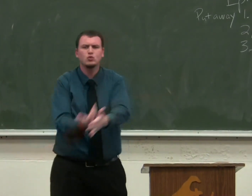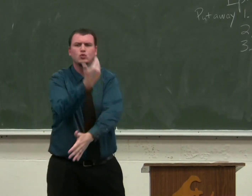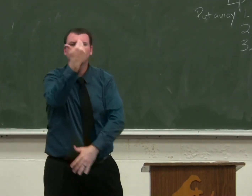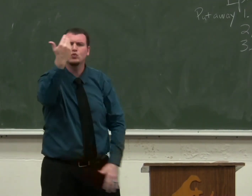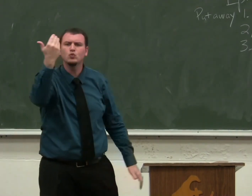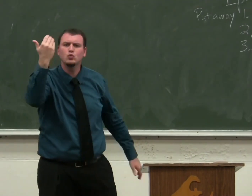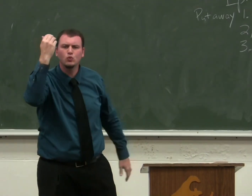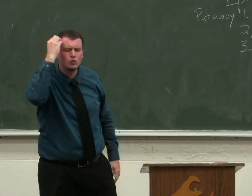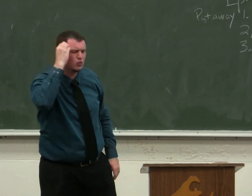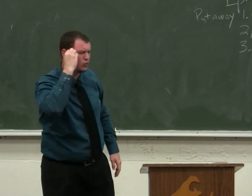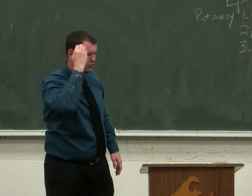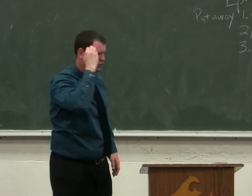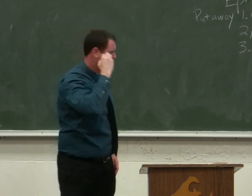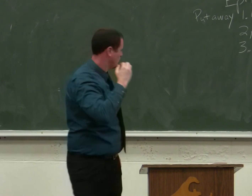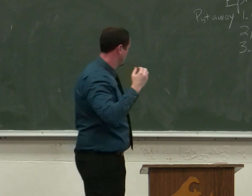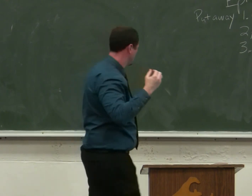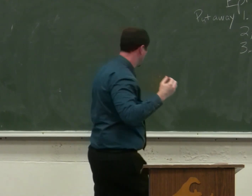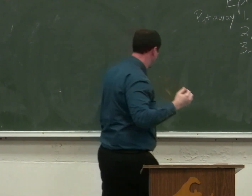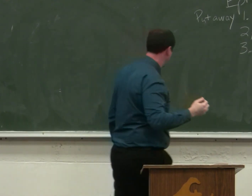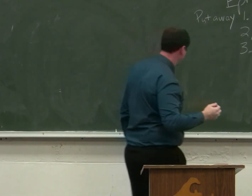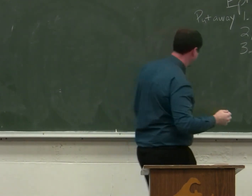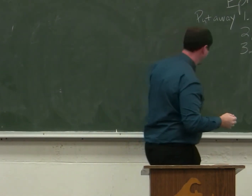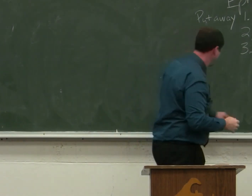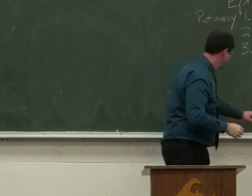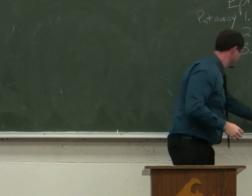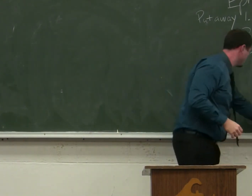Those old sins should be put away, and you should become new.